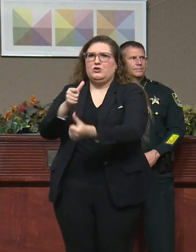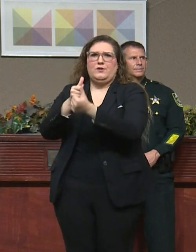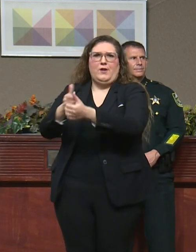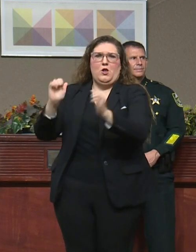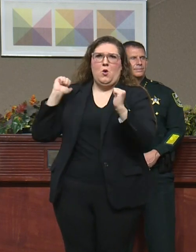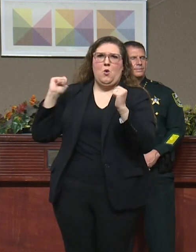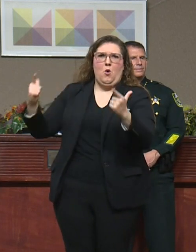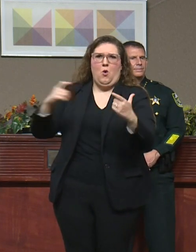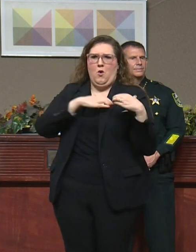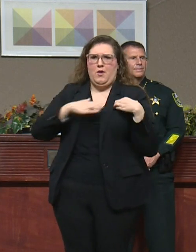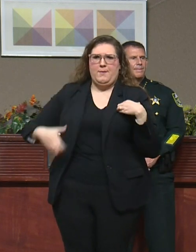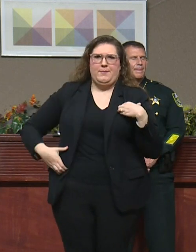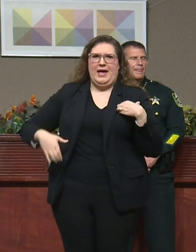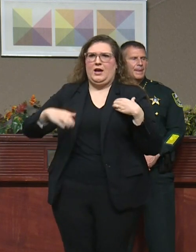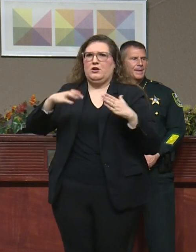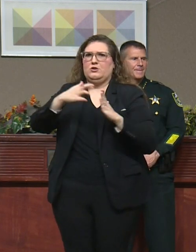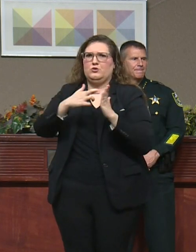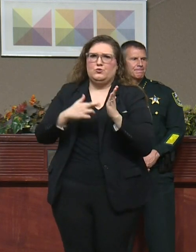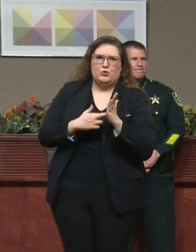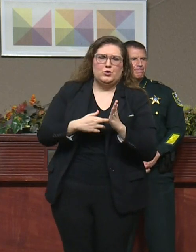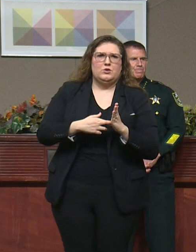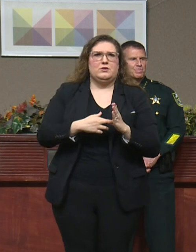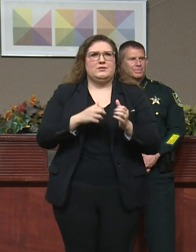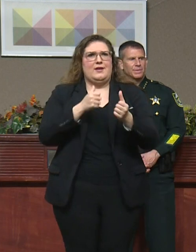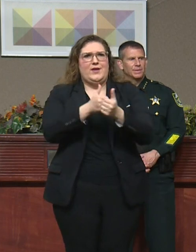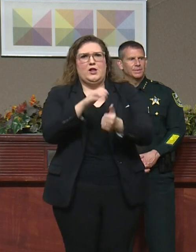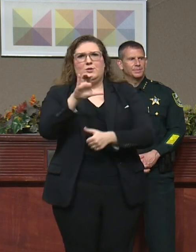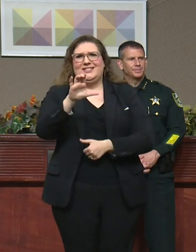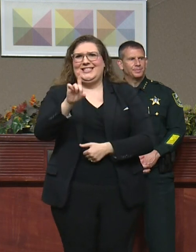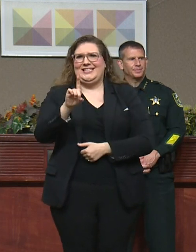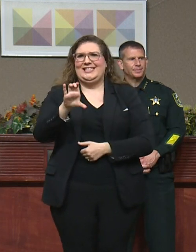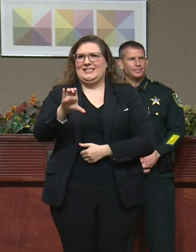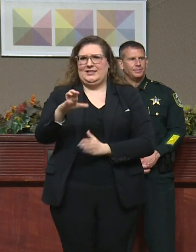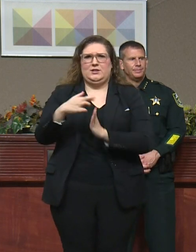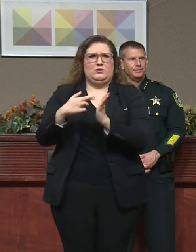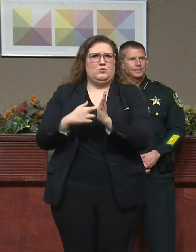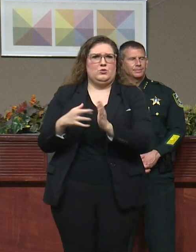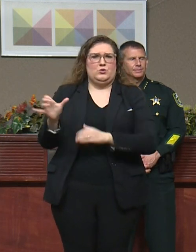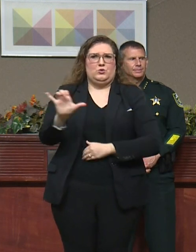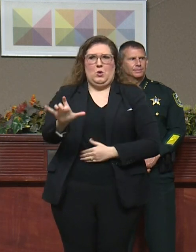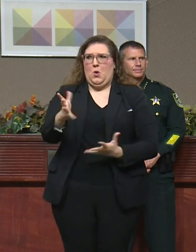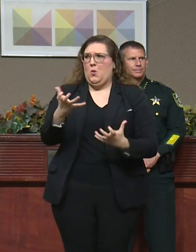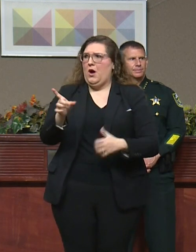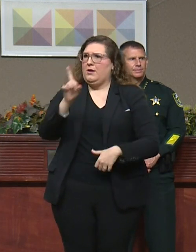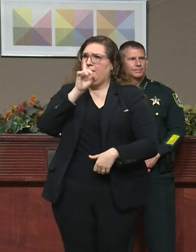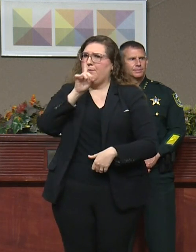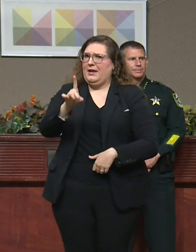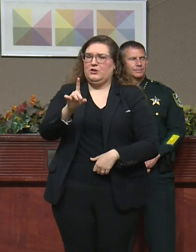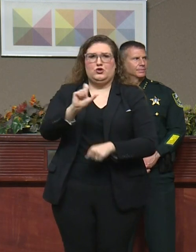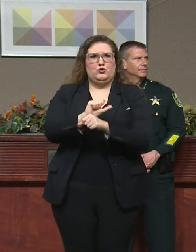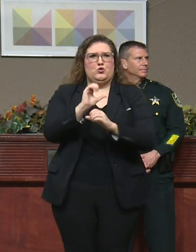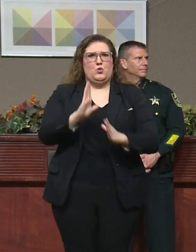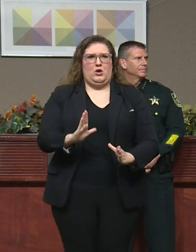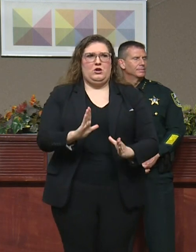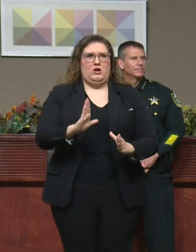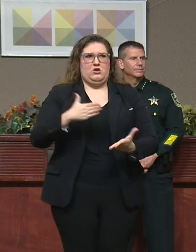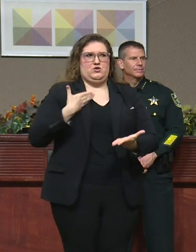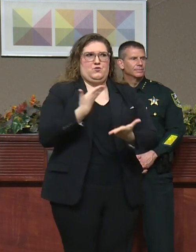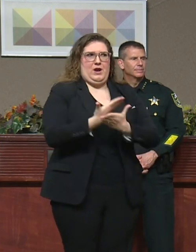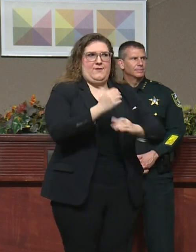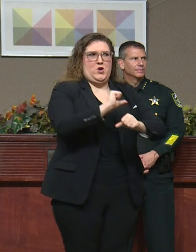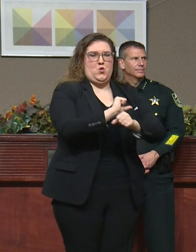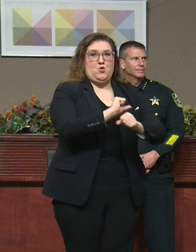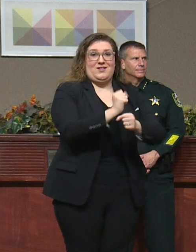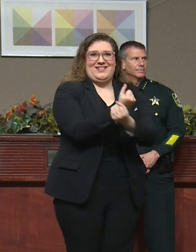as reported. We expect our employees to be in safe environments. And